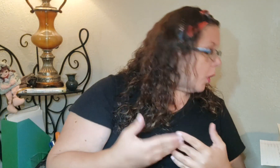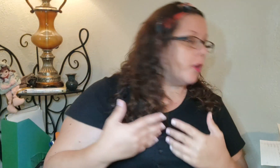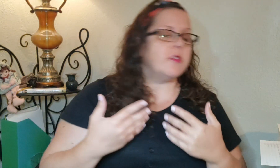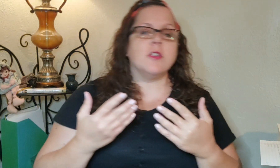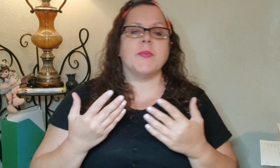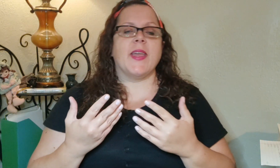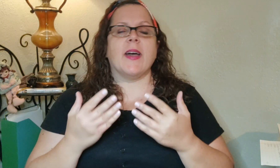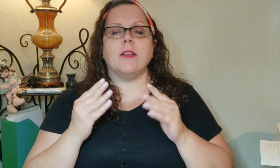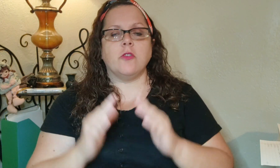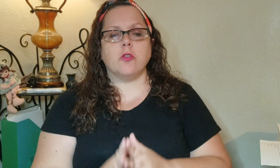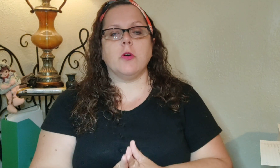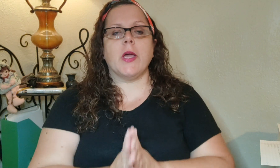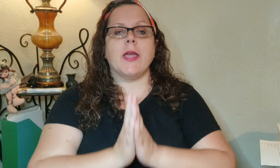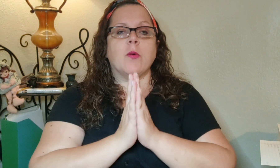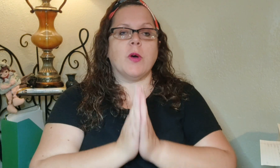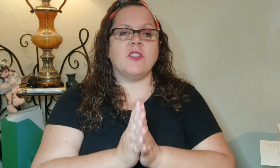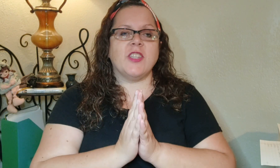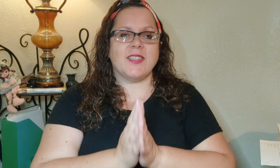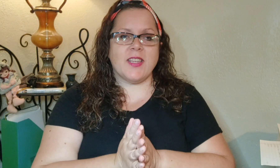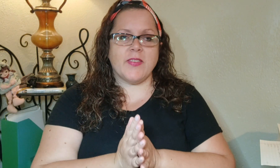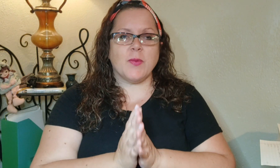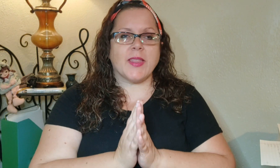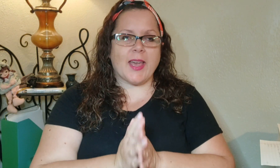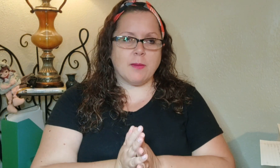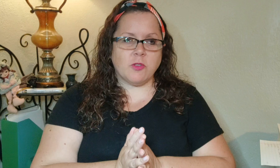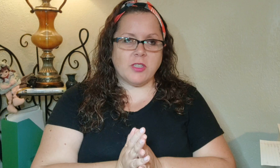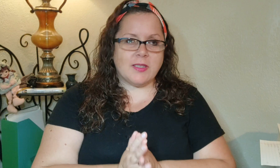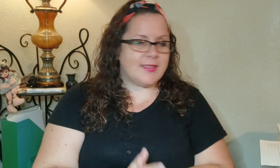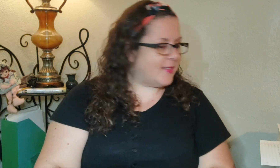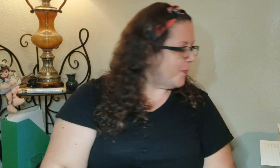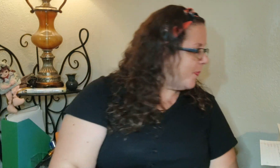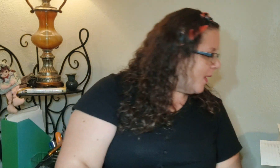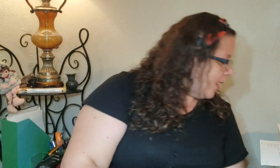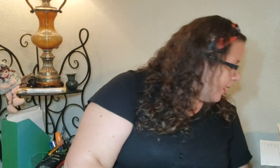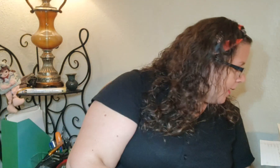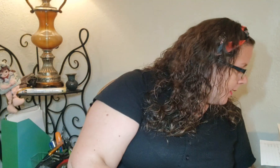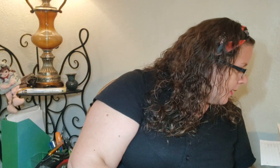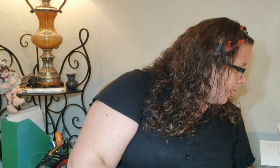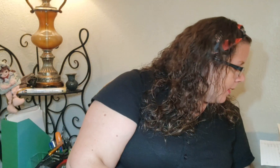or excuse me, I enjoy watching TV with captions,